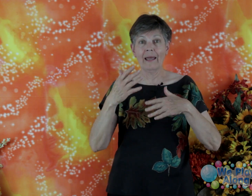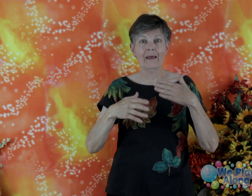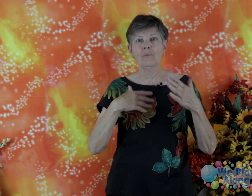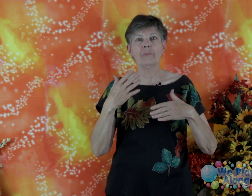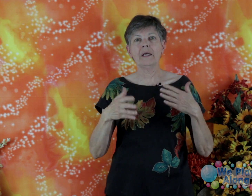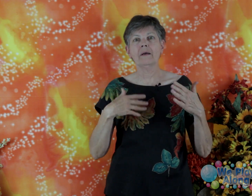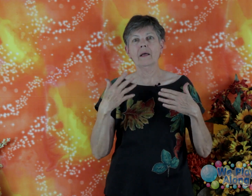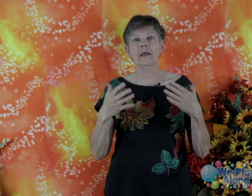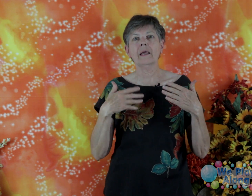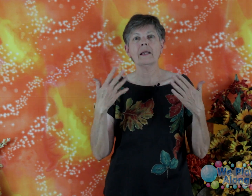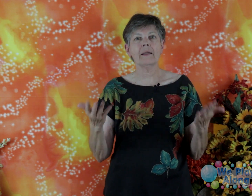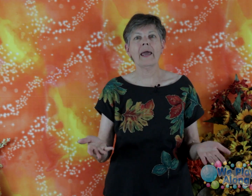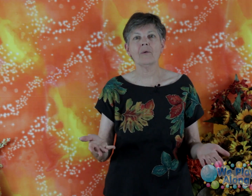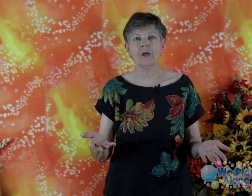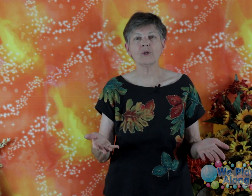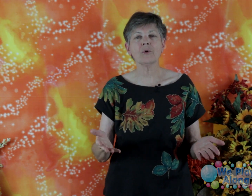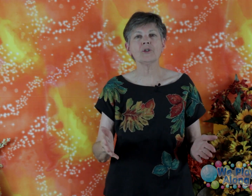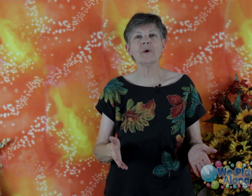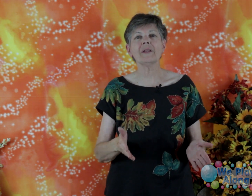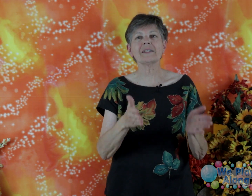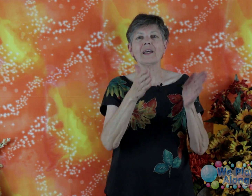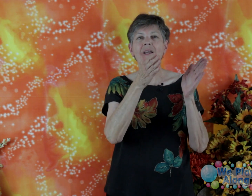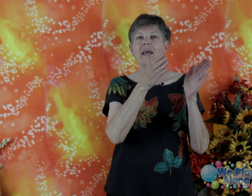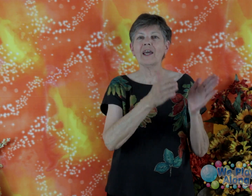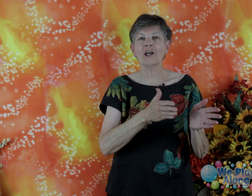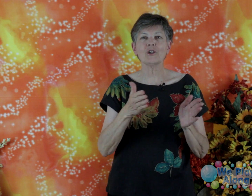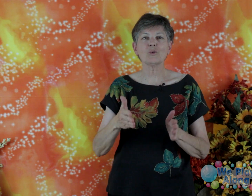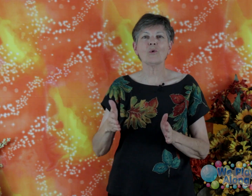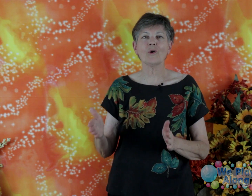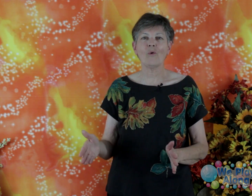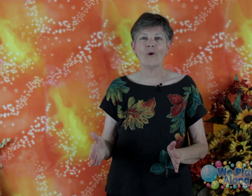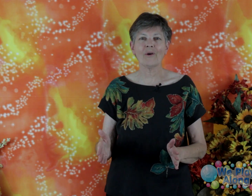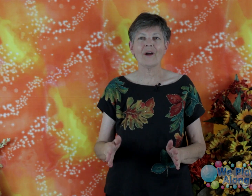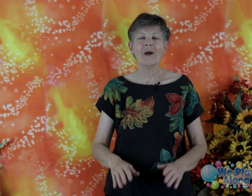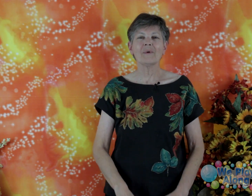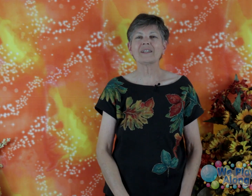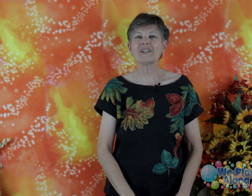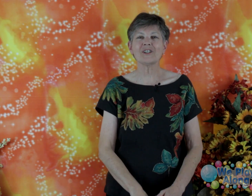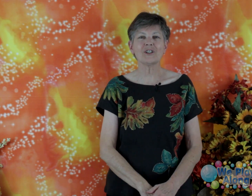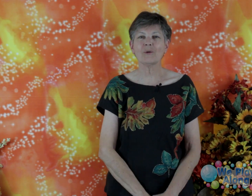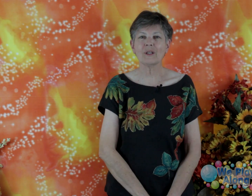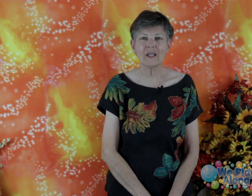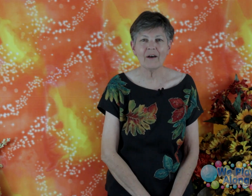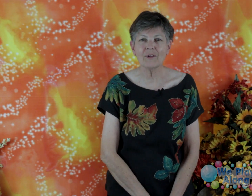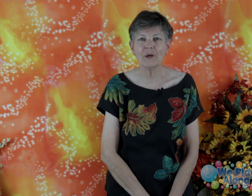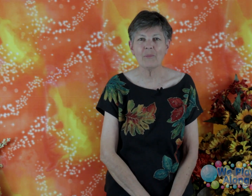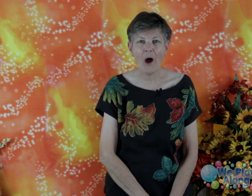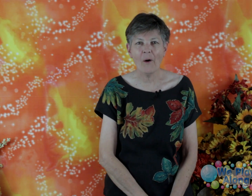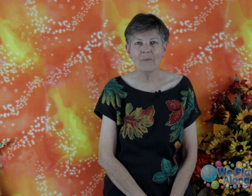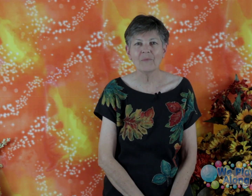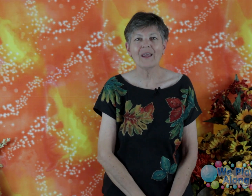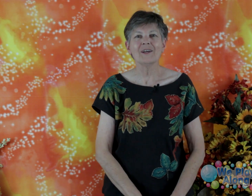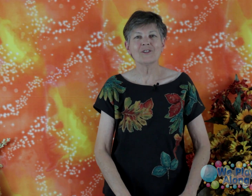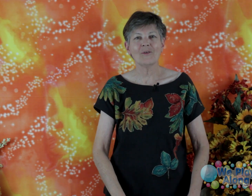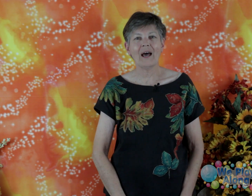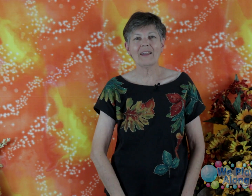it would be in a language. We're doing this in English word order because it's such a lovely poem. So now